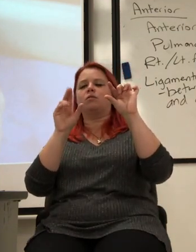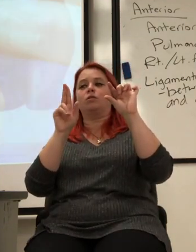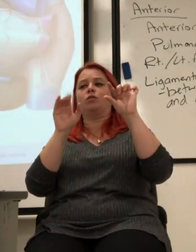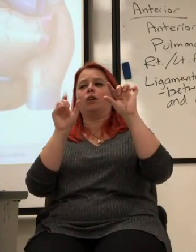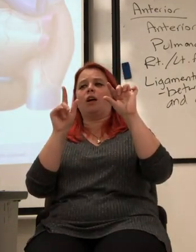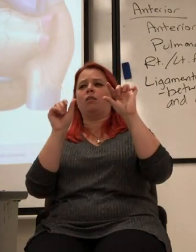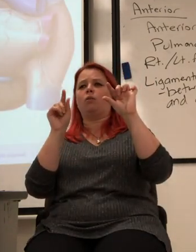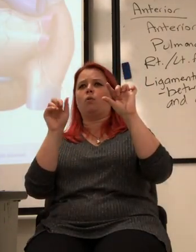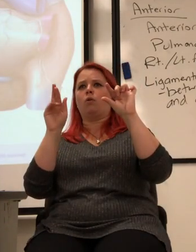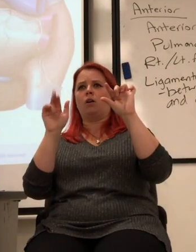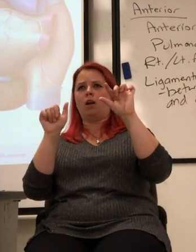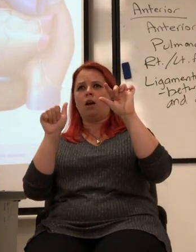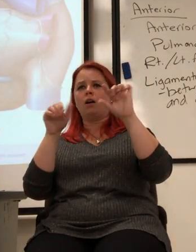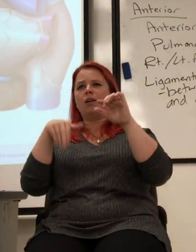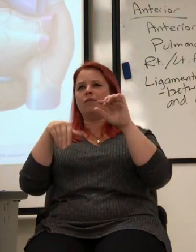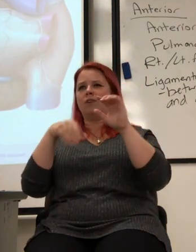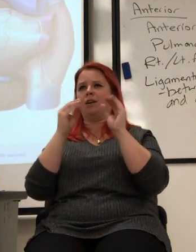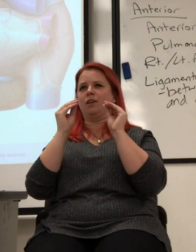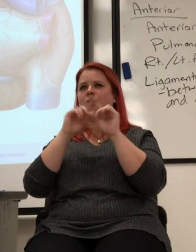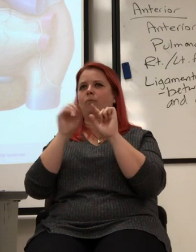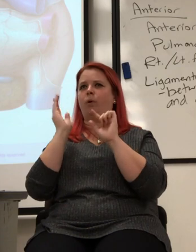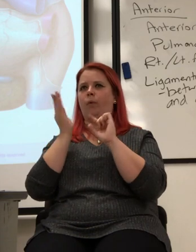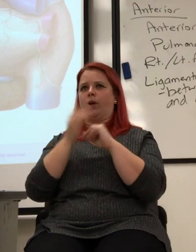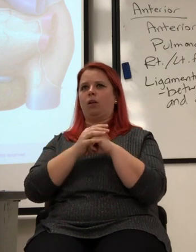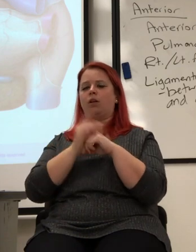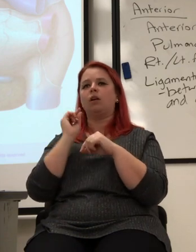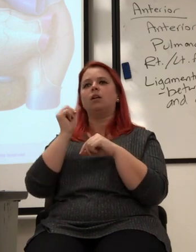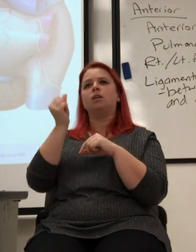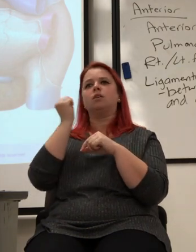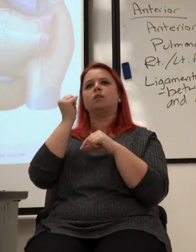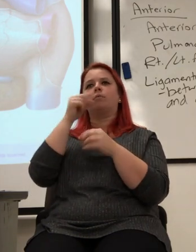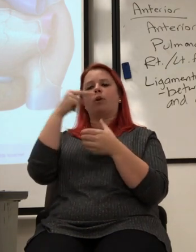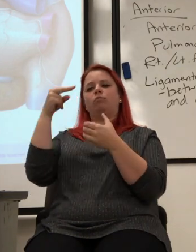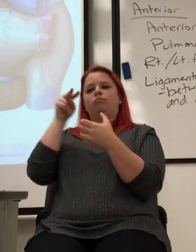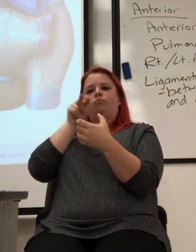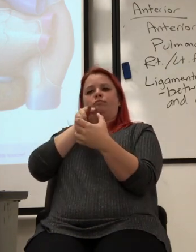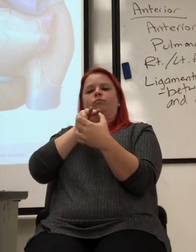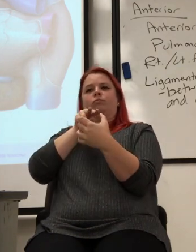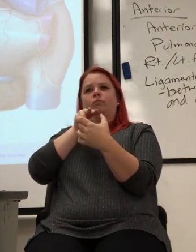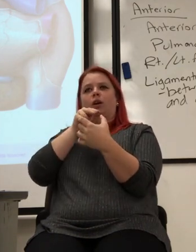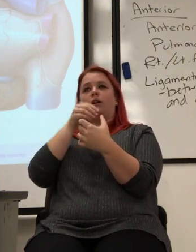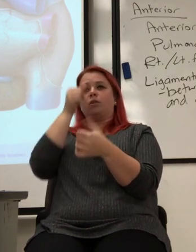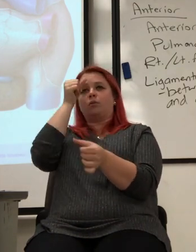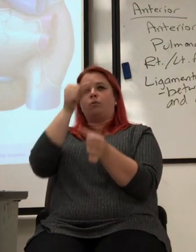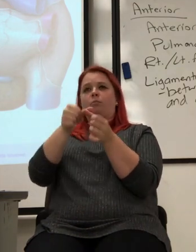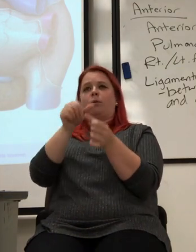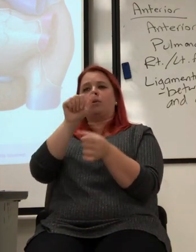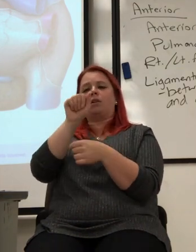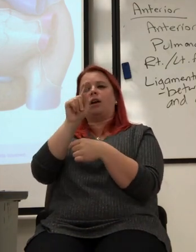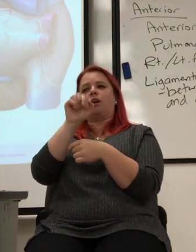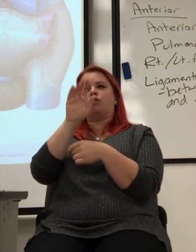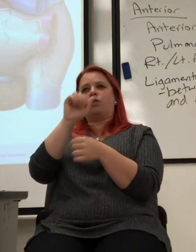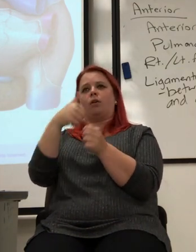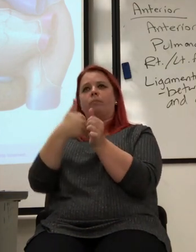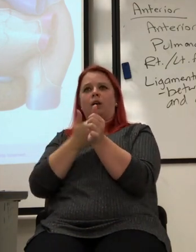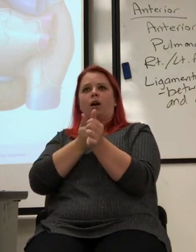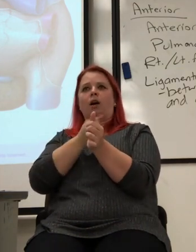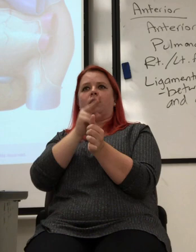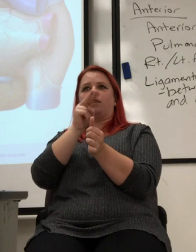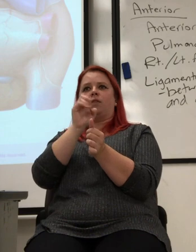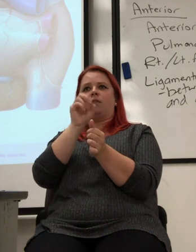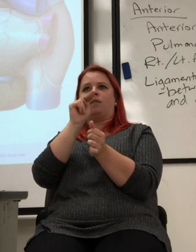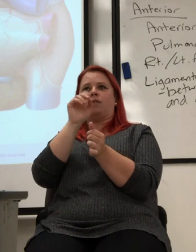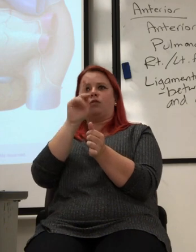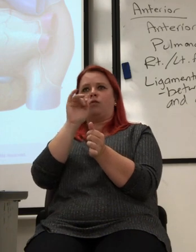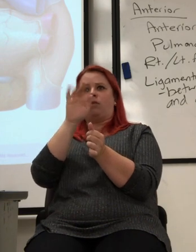there. Here's a posterior view of the heart. Now remember, the atria are behind the ventricles. So when you look posteriorly,